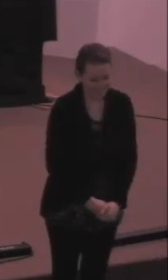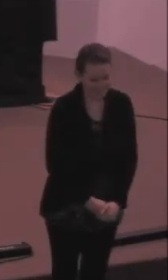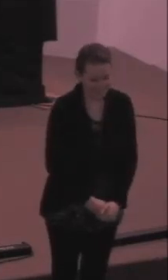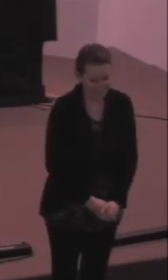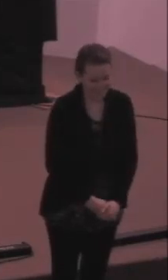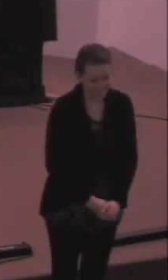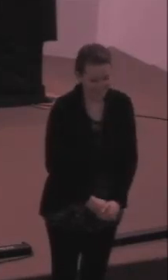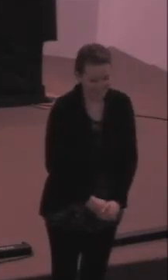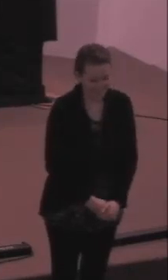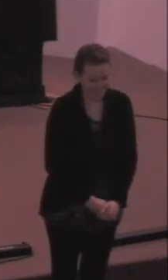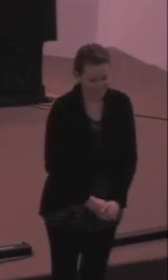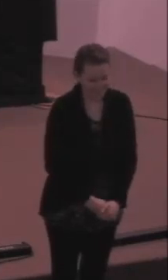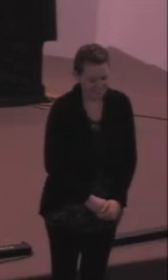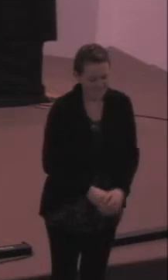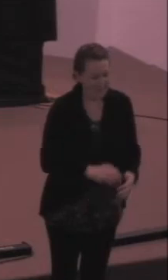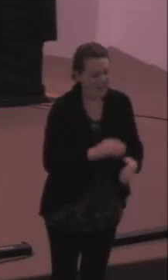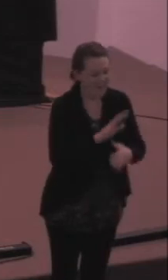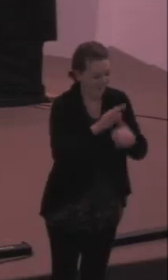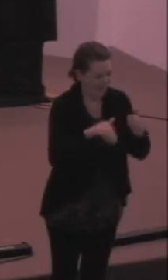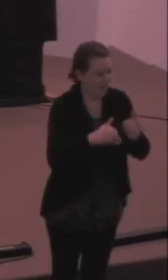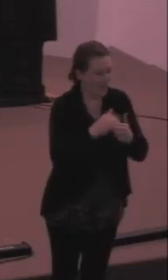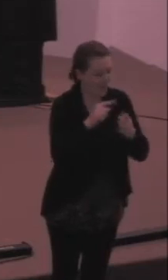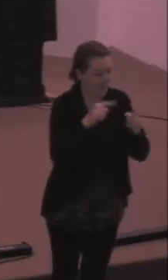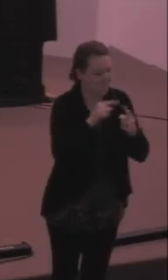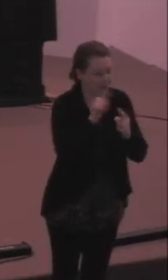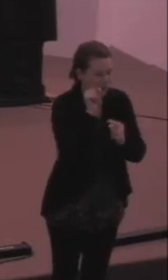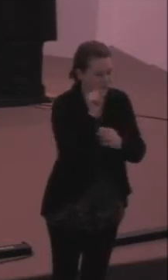and it's all about you.